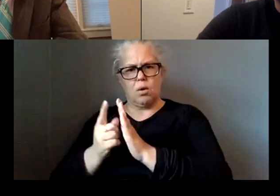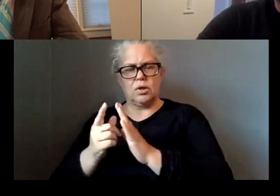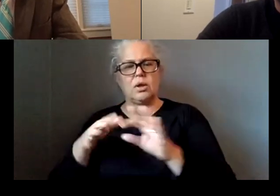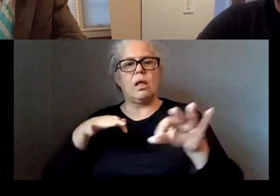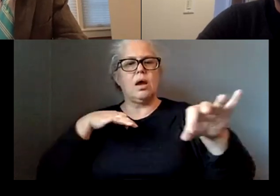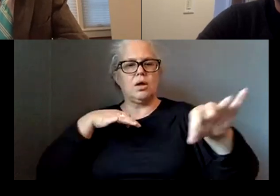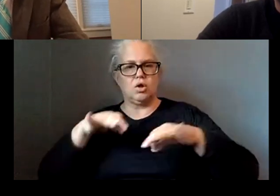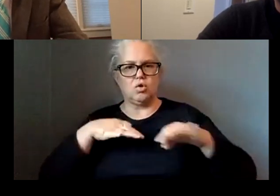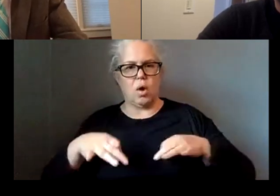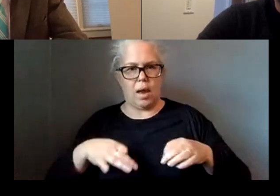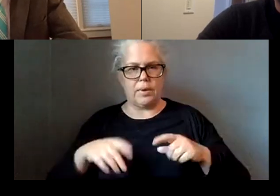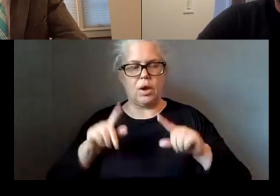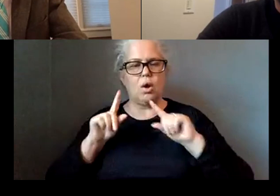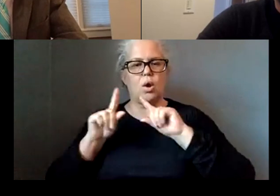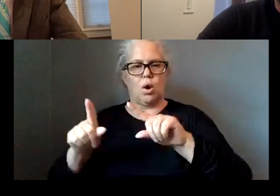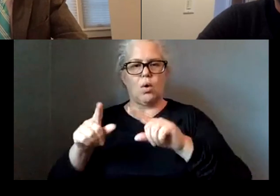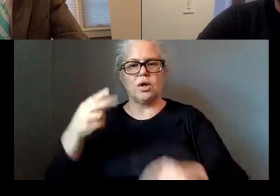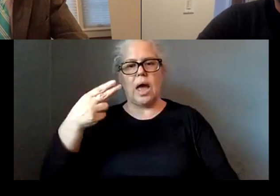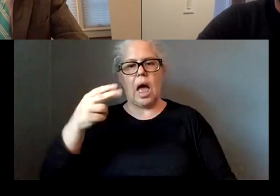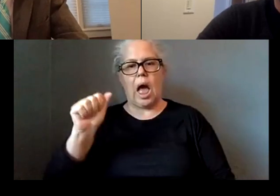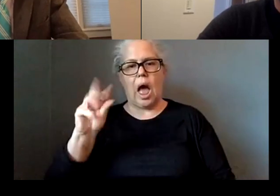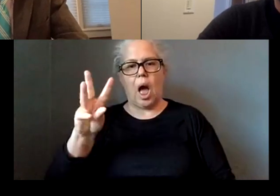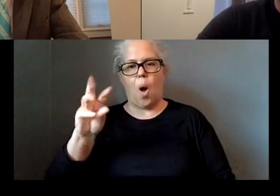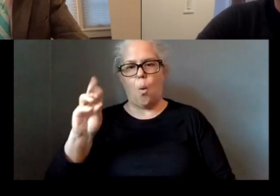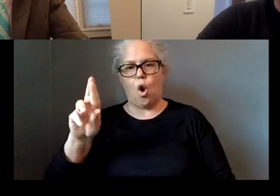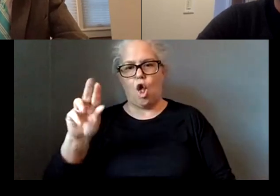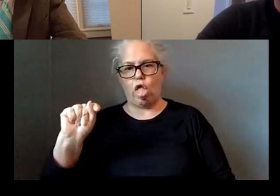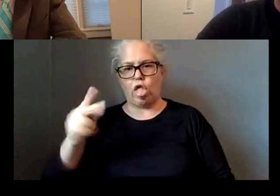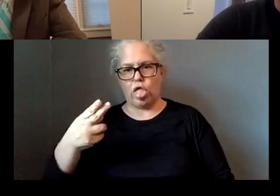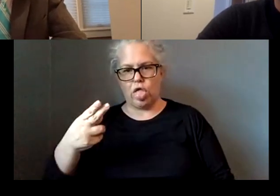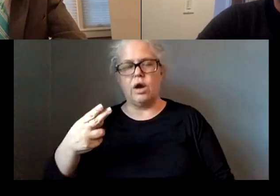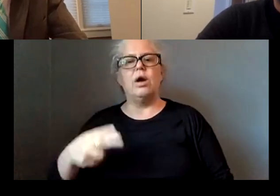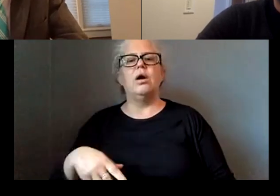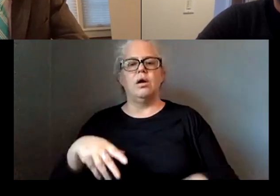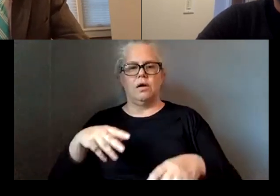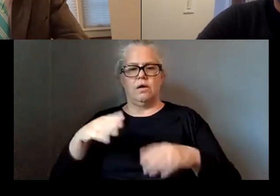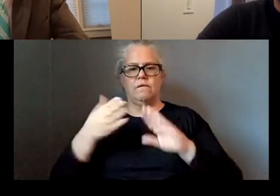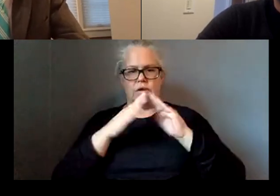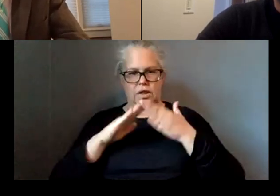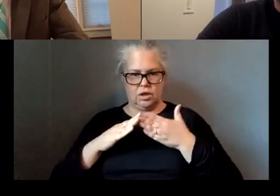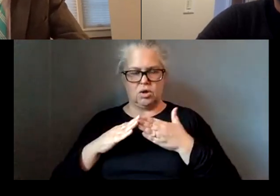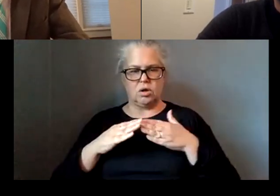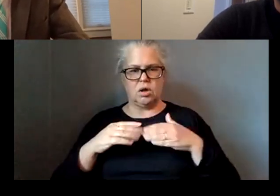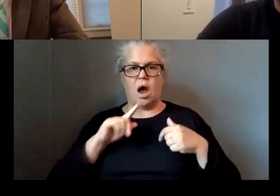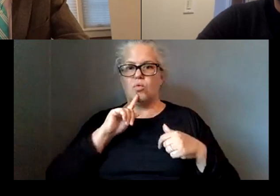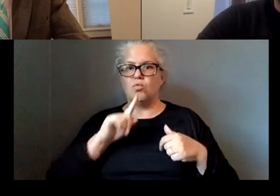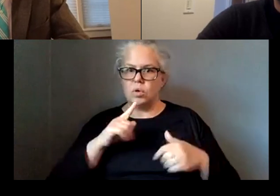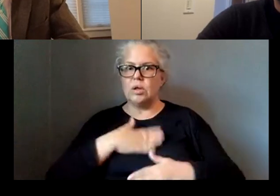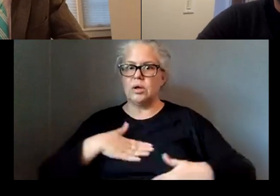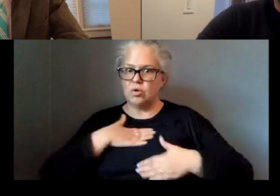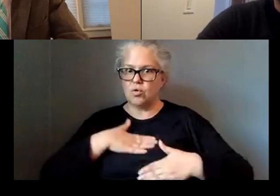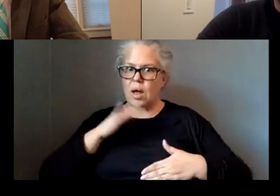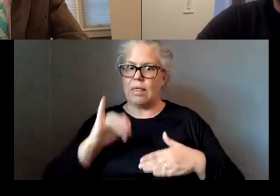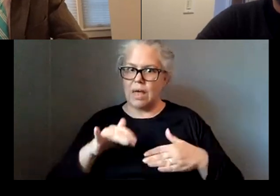of going to Harworth Village. I for some reason, I can't even put my finger on that. I really enjoyed